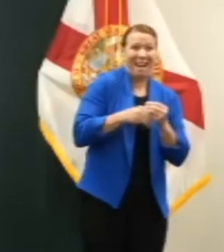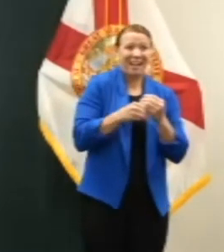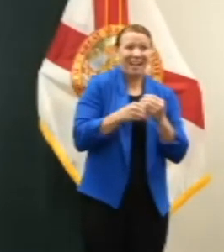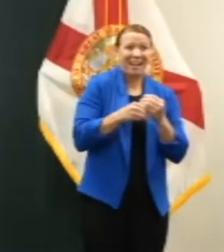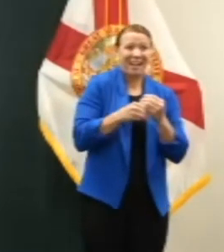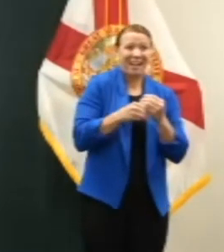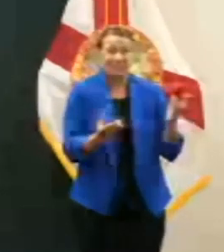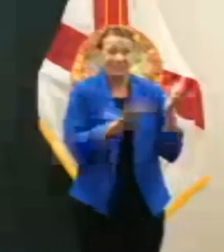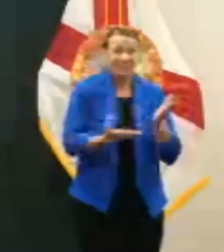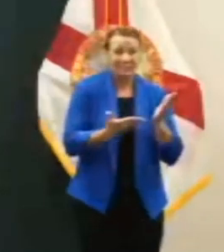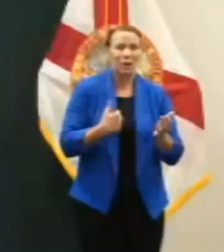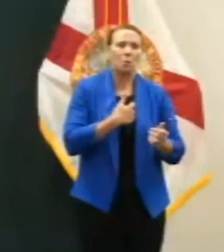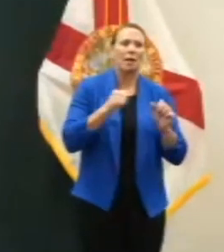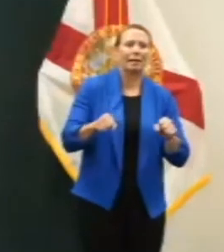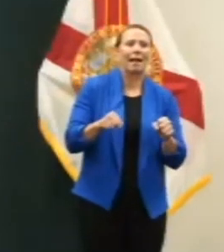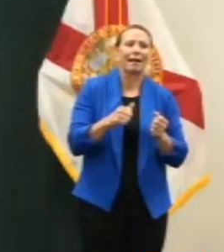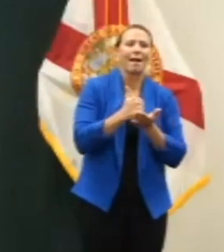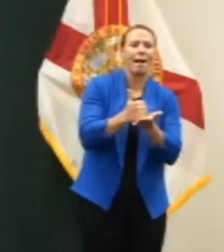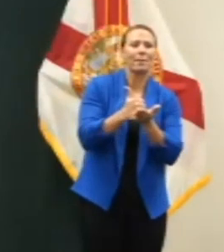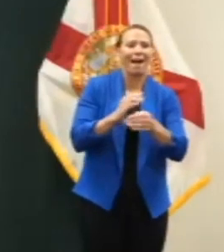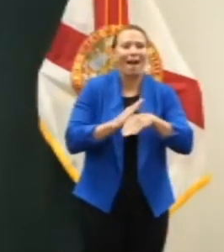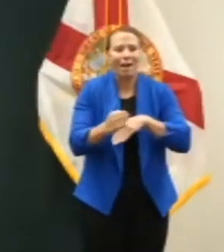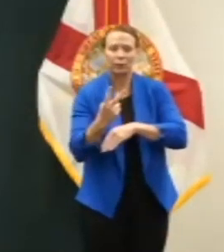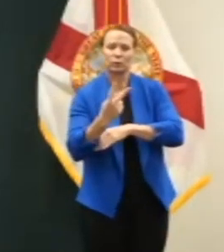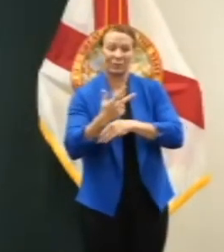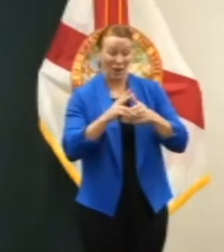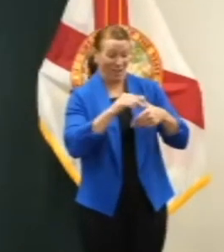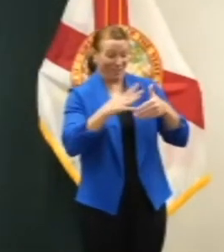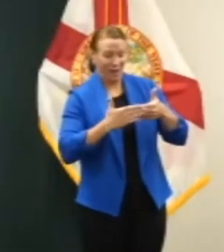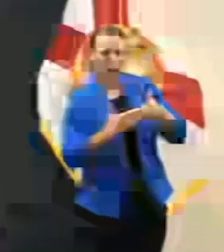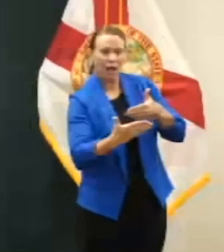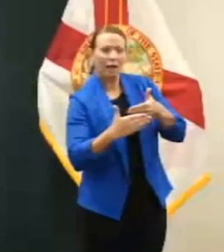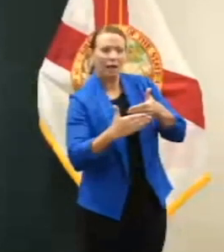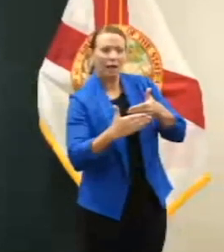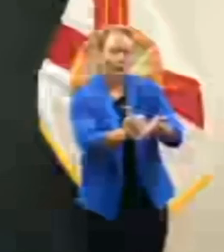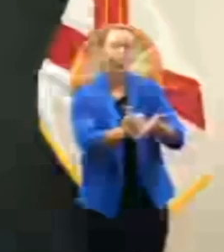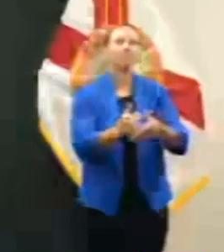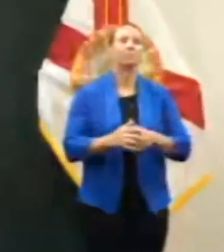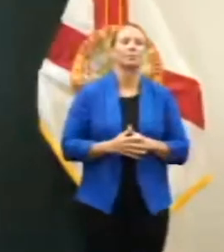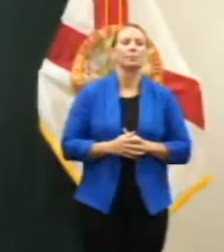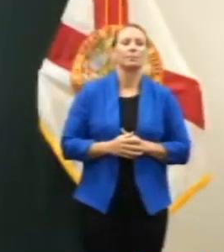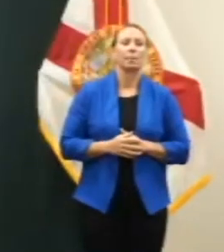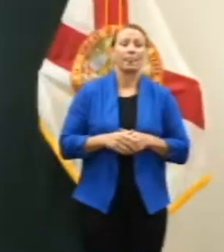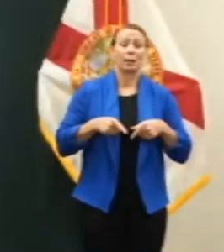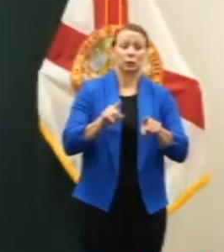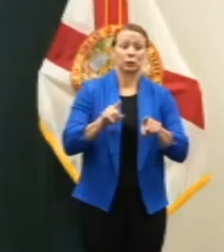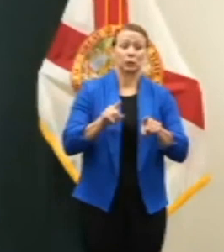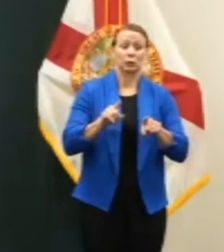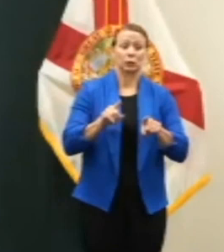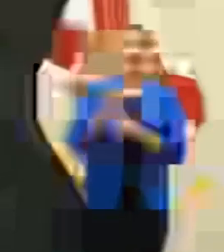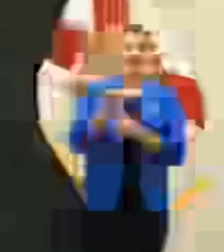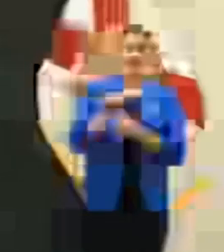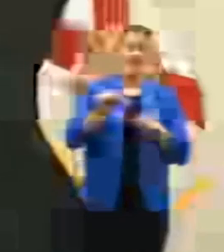we can pick up and help from there, especially if the stores are closed or whatnot. Now, during Ian, a lot of these gas stations, Publix, they came